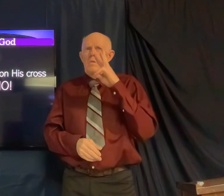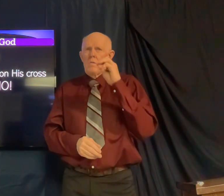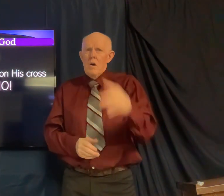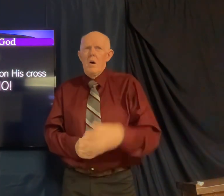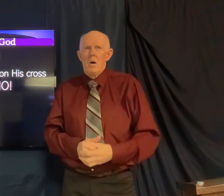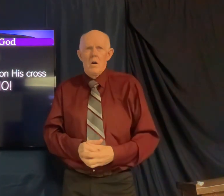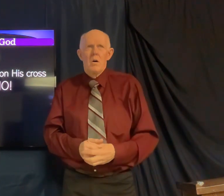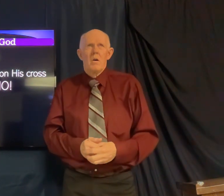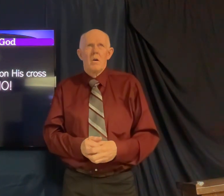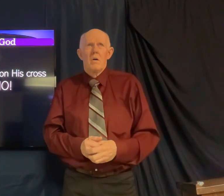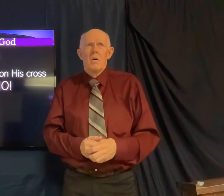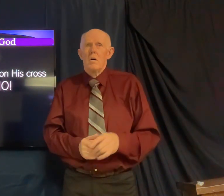whole world. Wow.